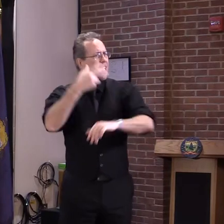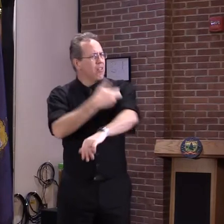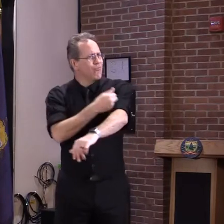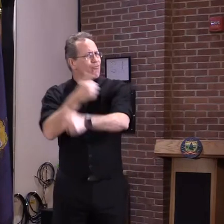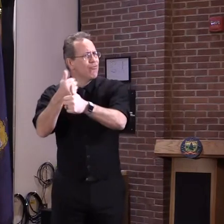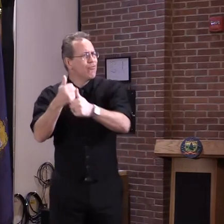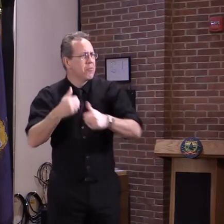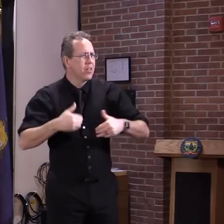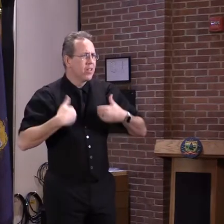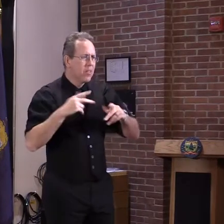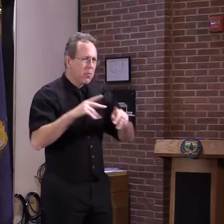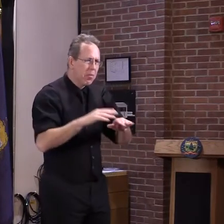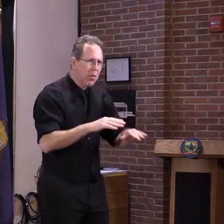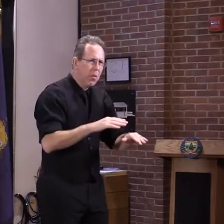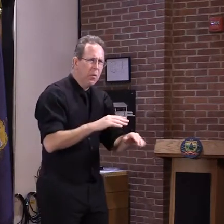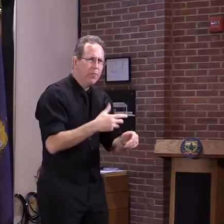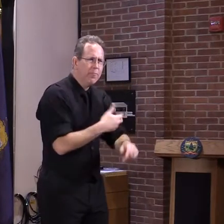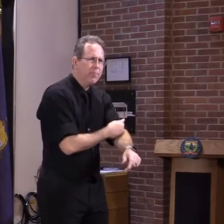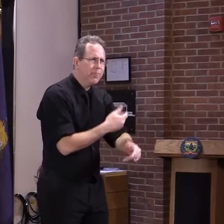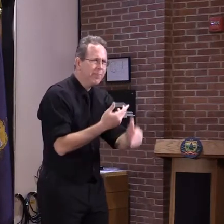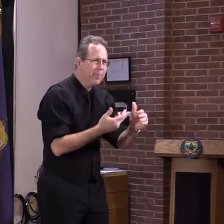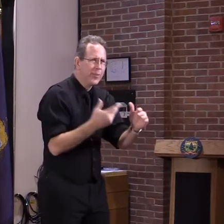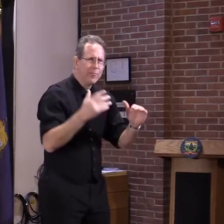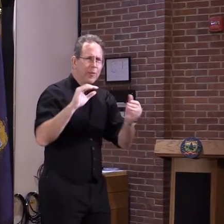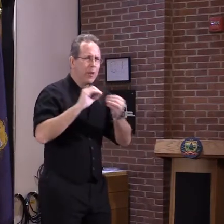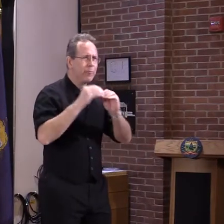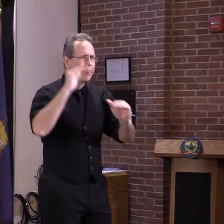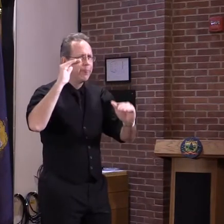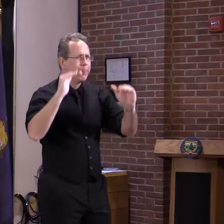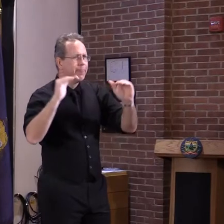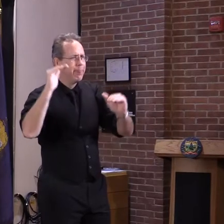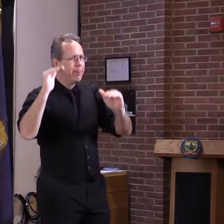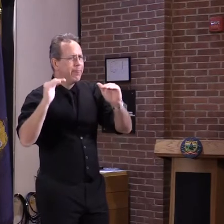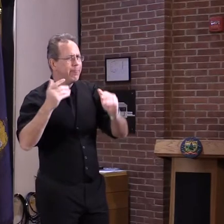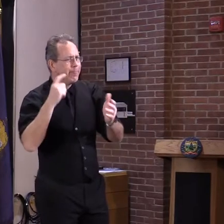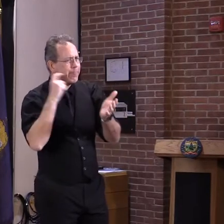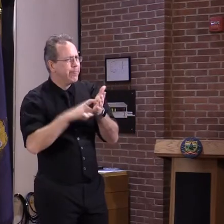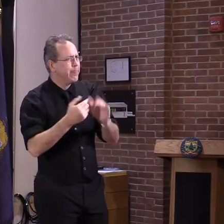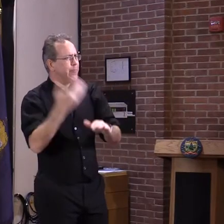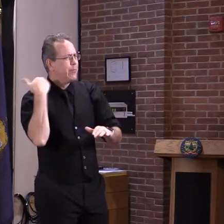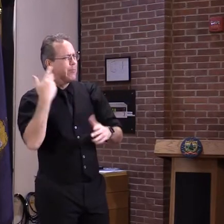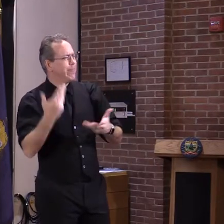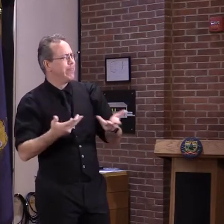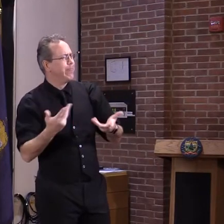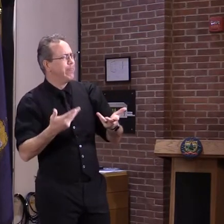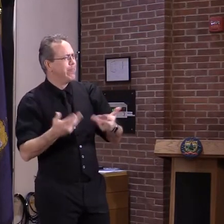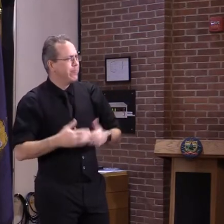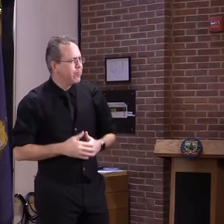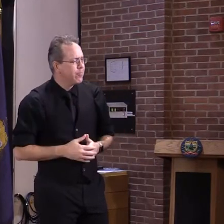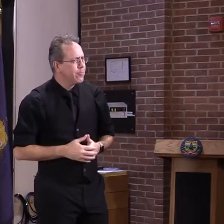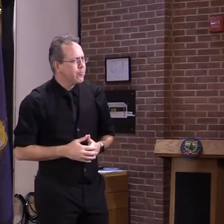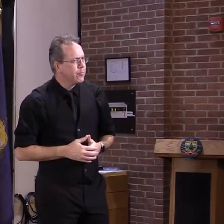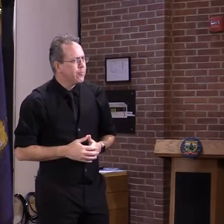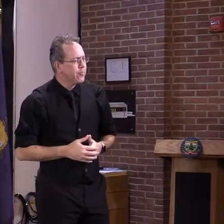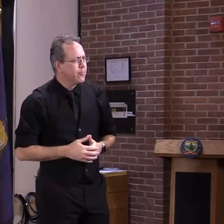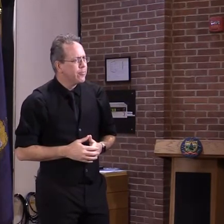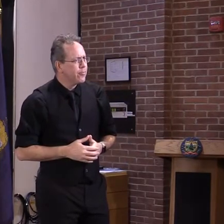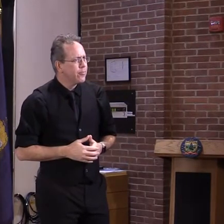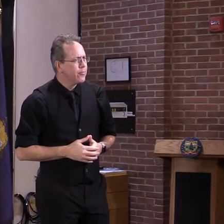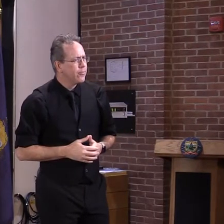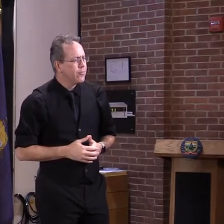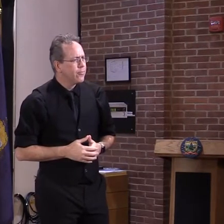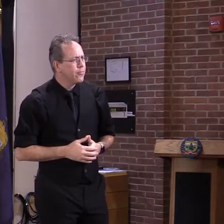through each category, we've seen less. We recognized that early on, thus reason behind this